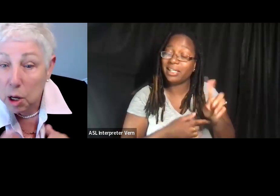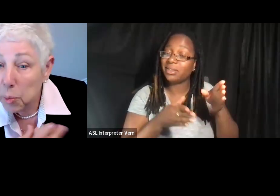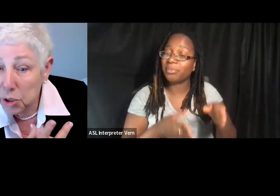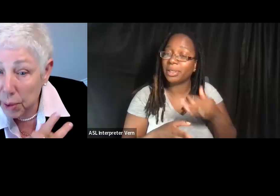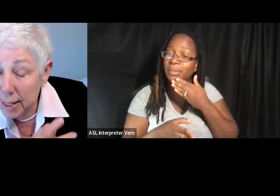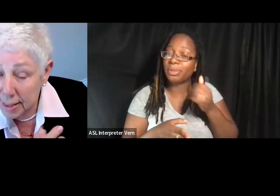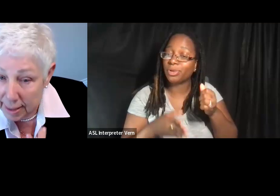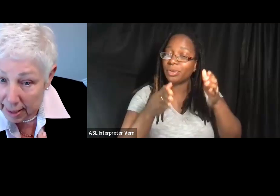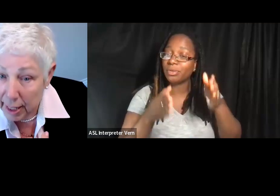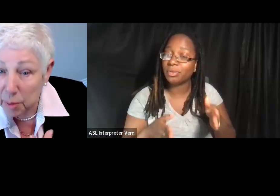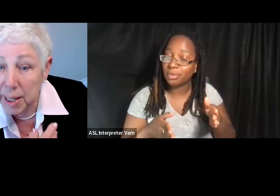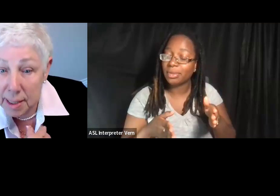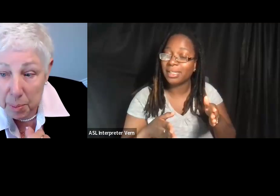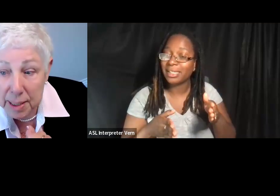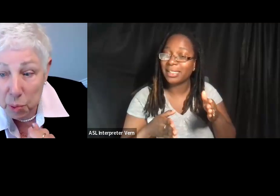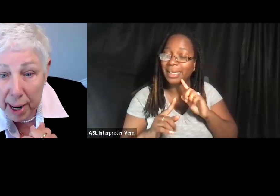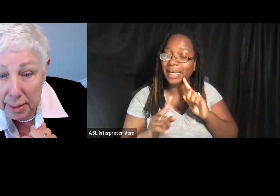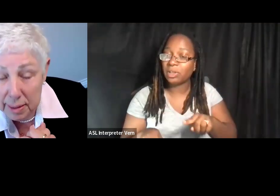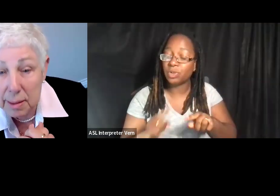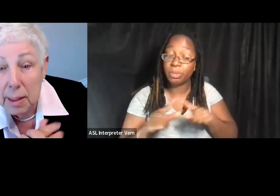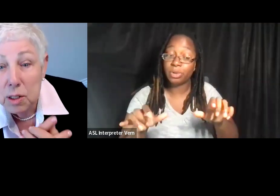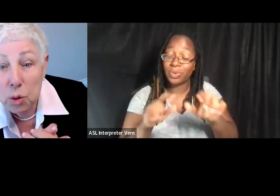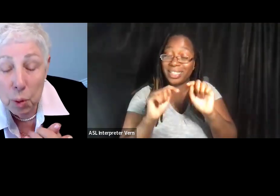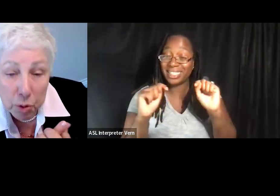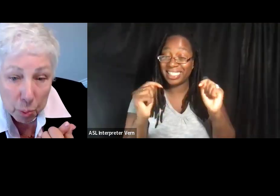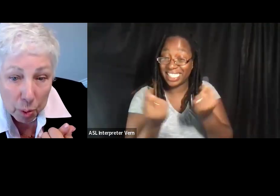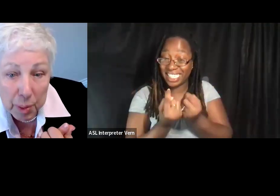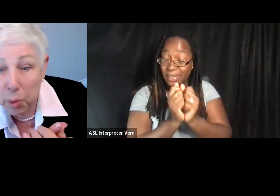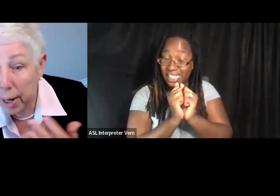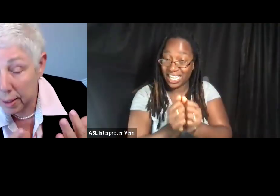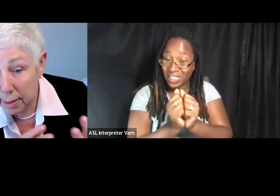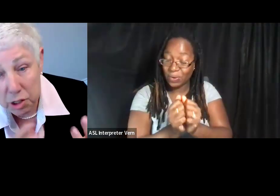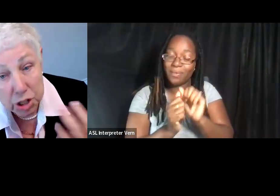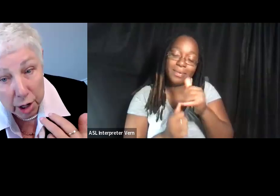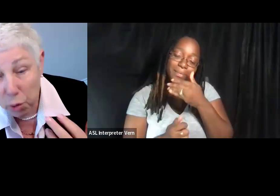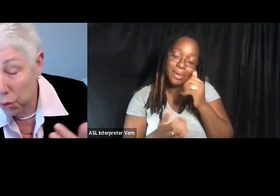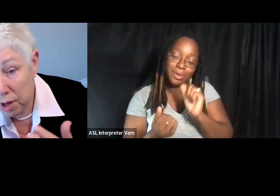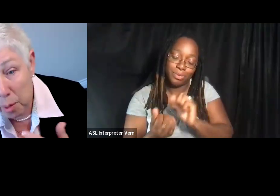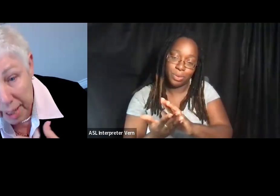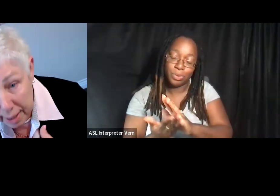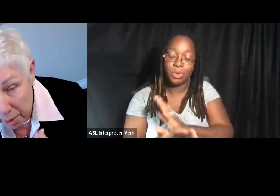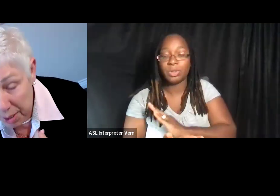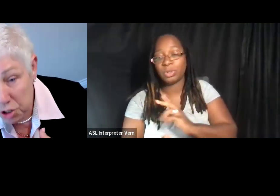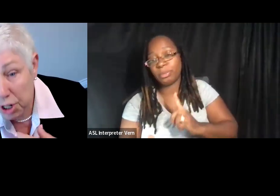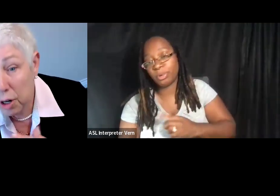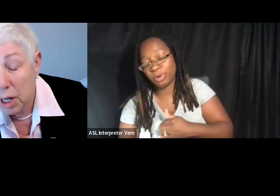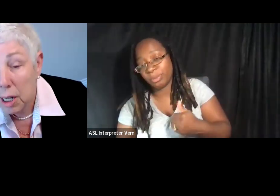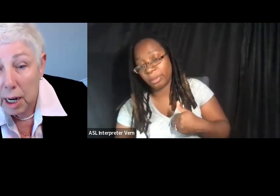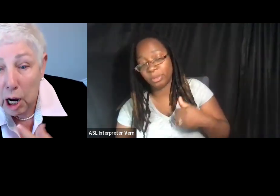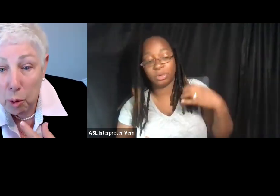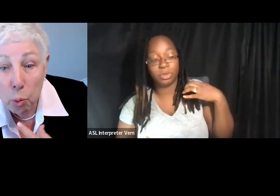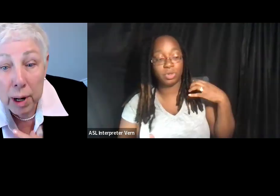questions. But doing it as a team is the best practice. So both the board member and the chair or the nominating committee